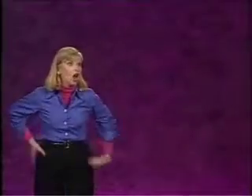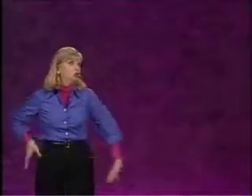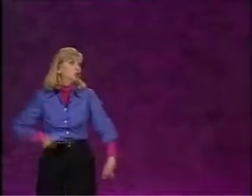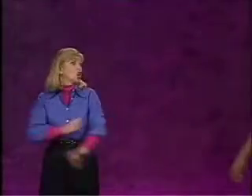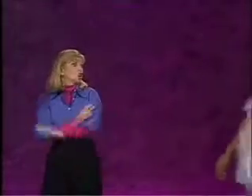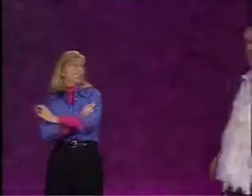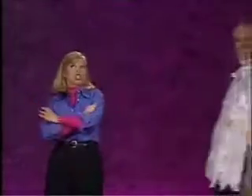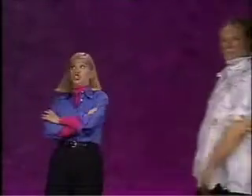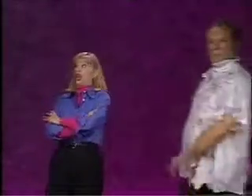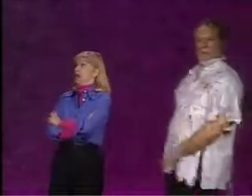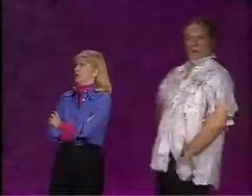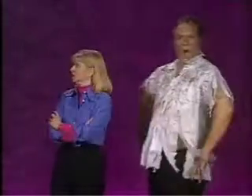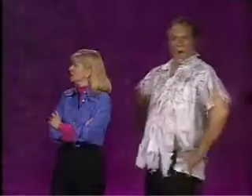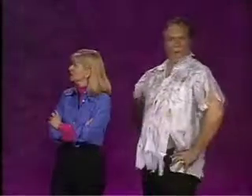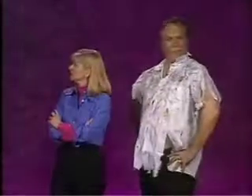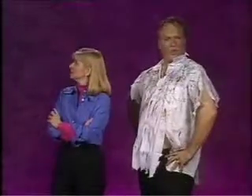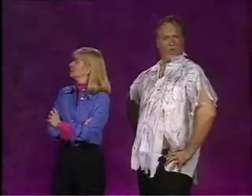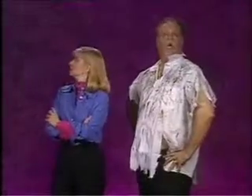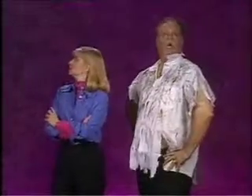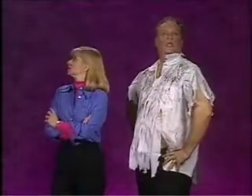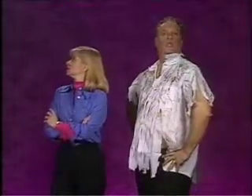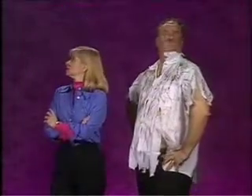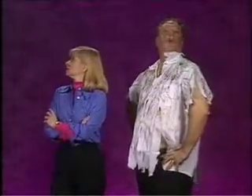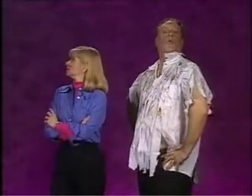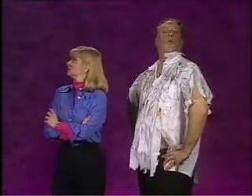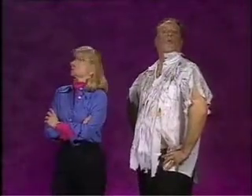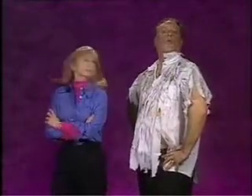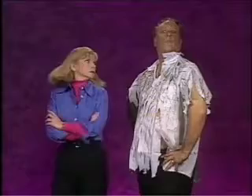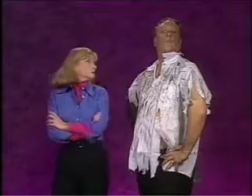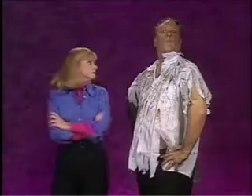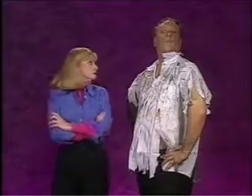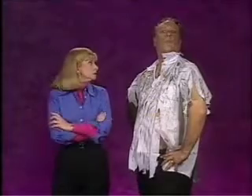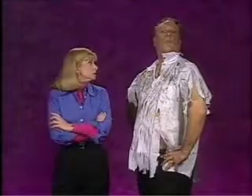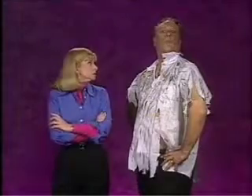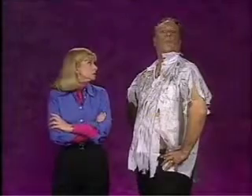I'm just shocked. I'm shocked, too.